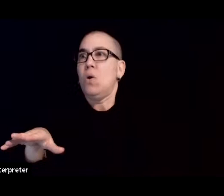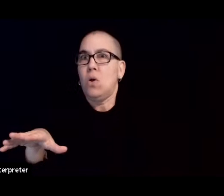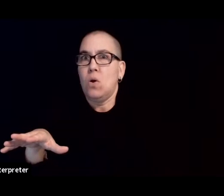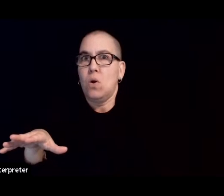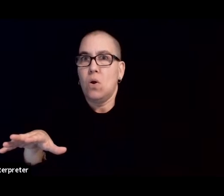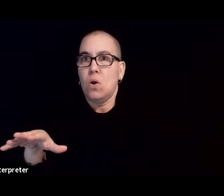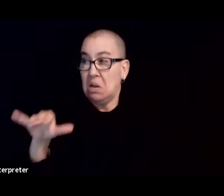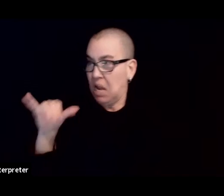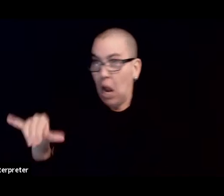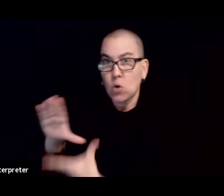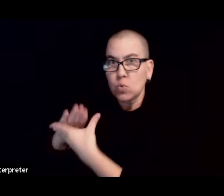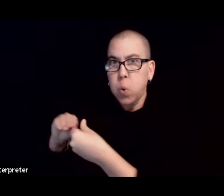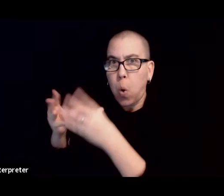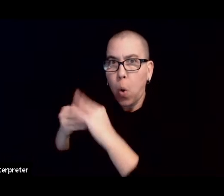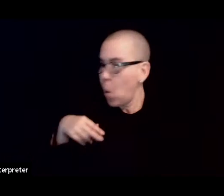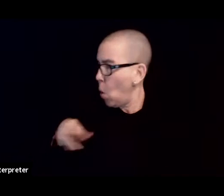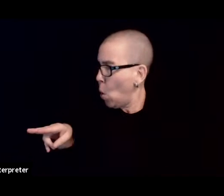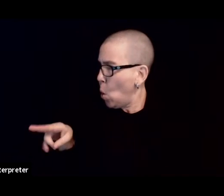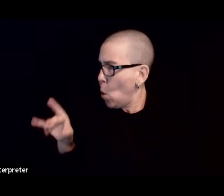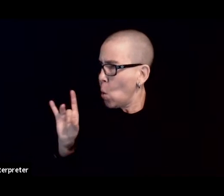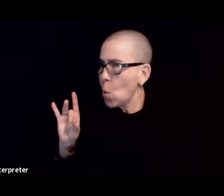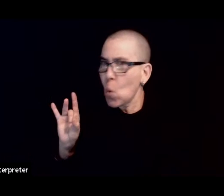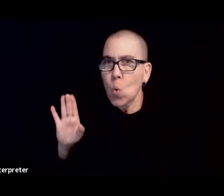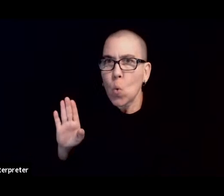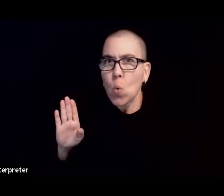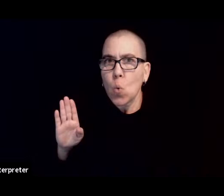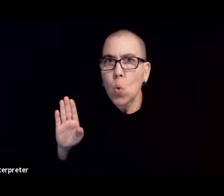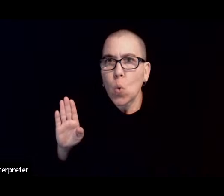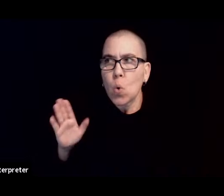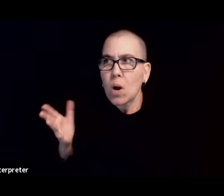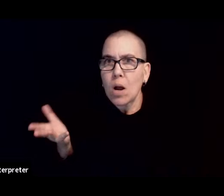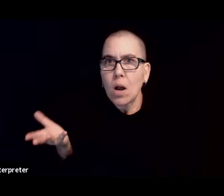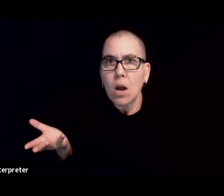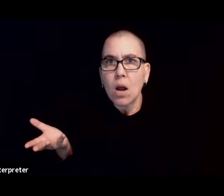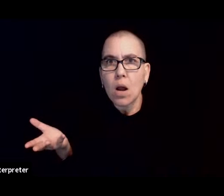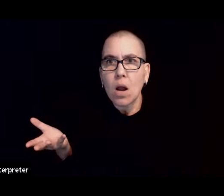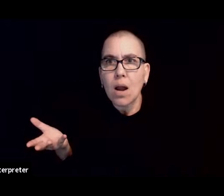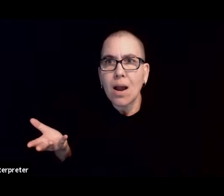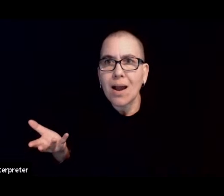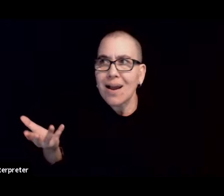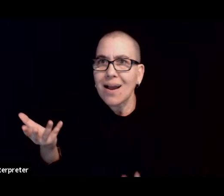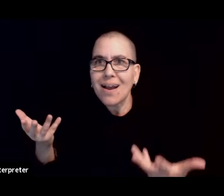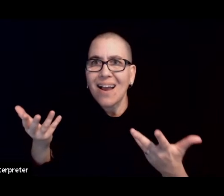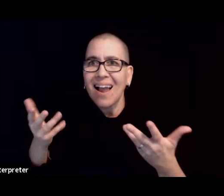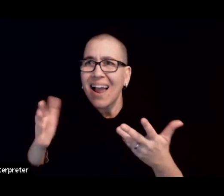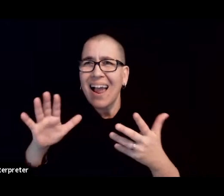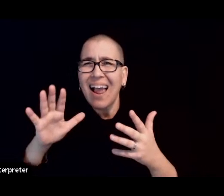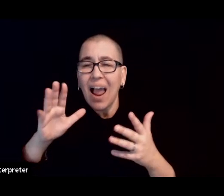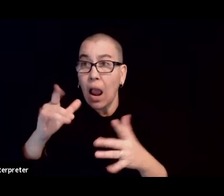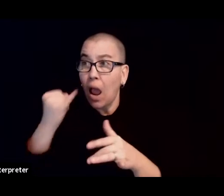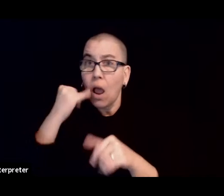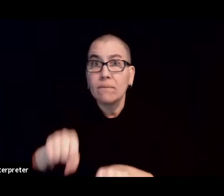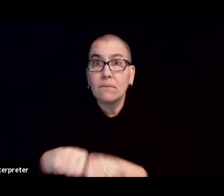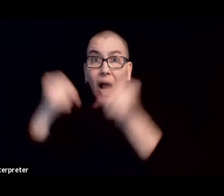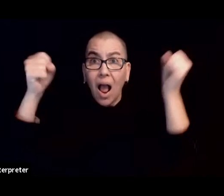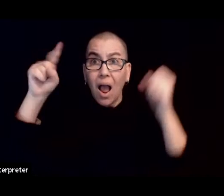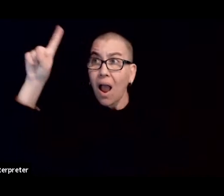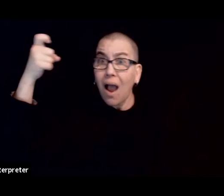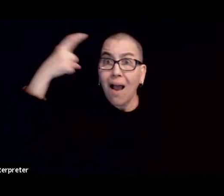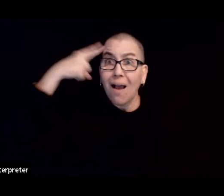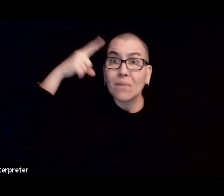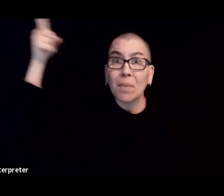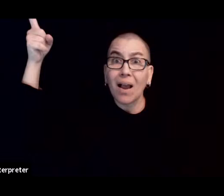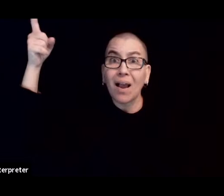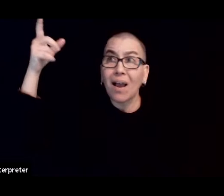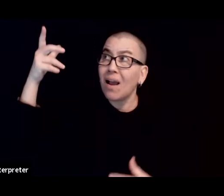to go against the guidance that we've provided, because I would surely hate to have another story like that take place.